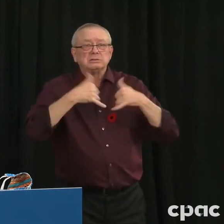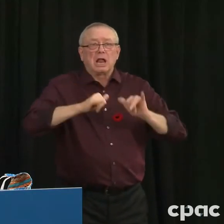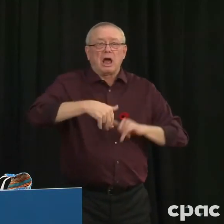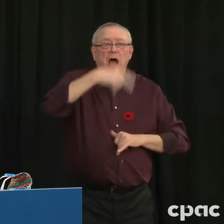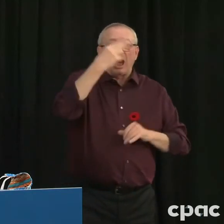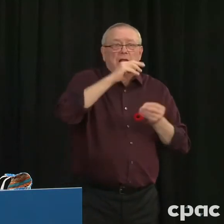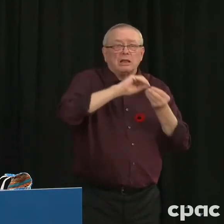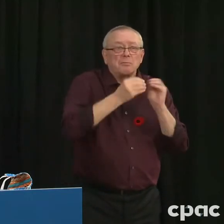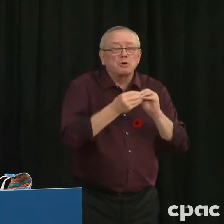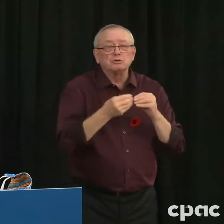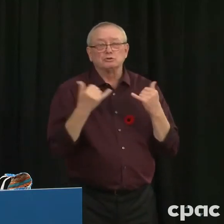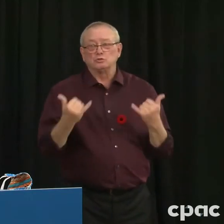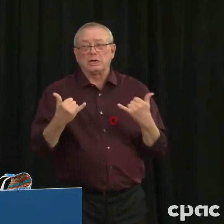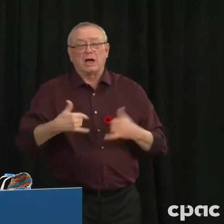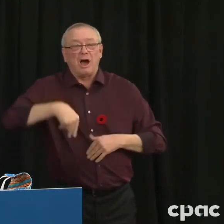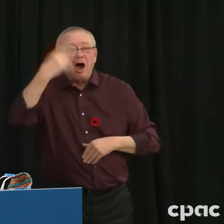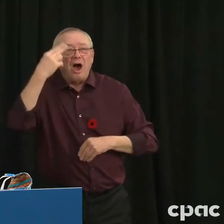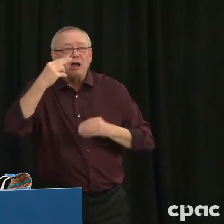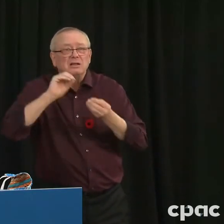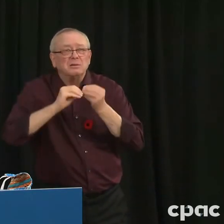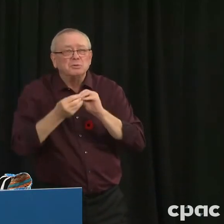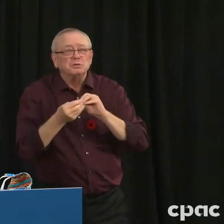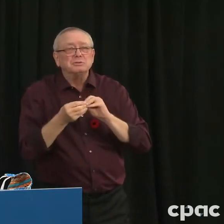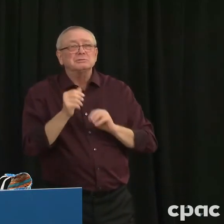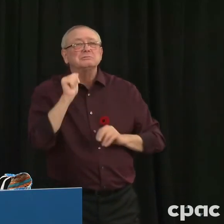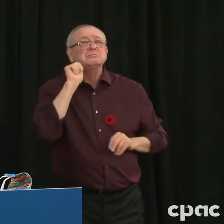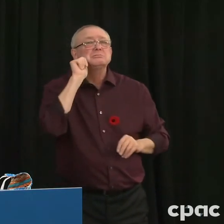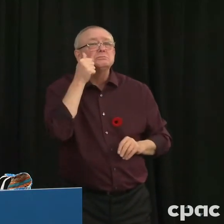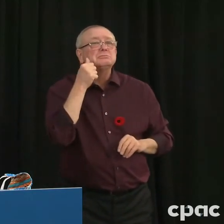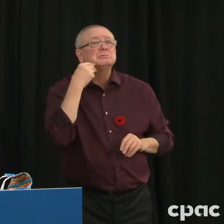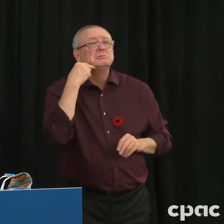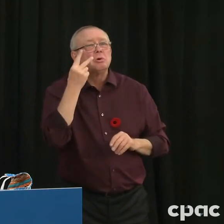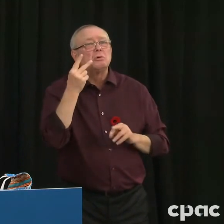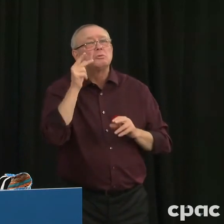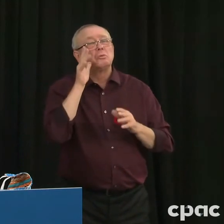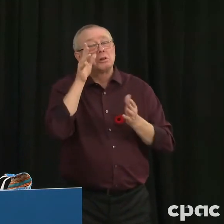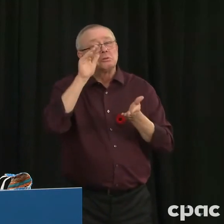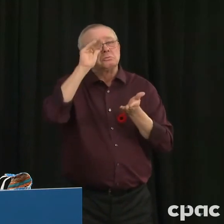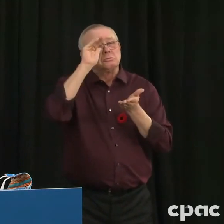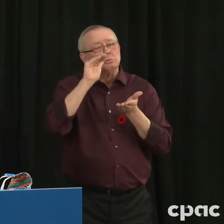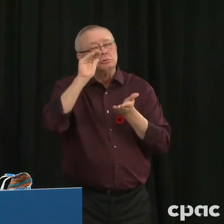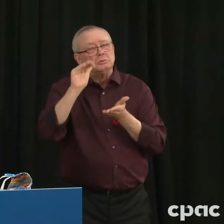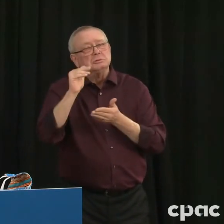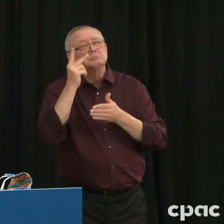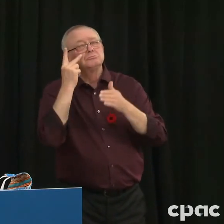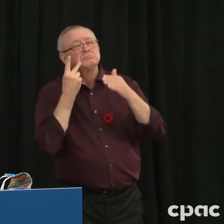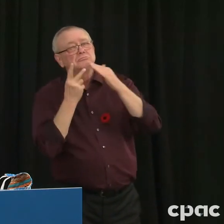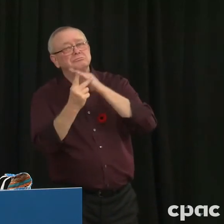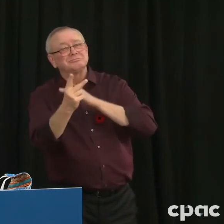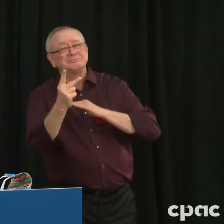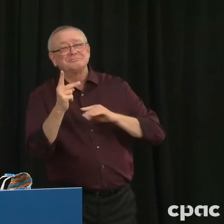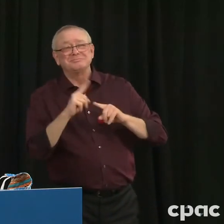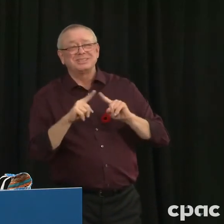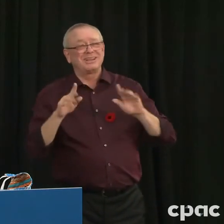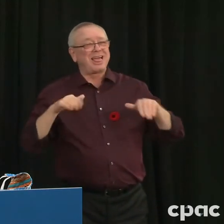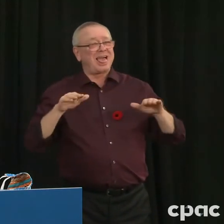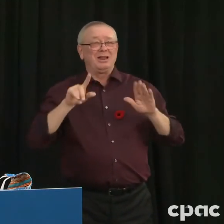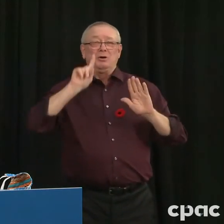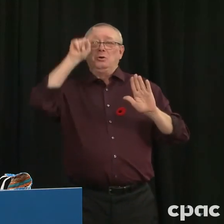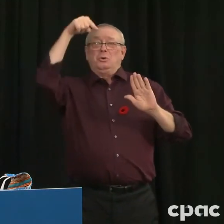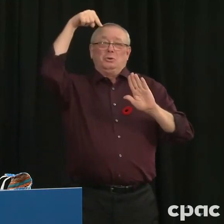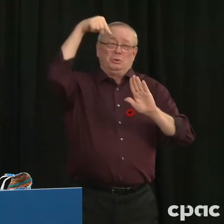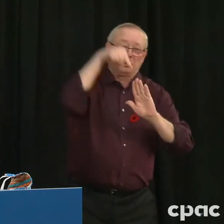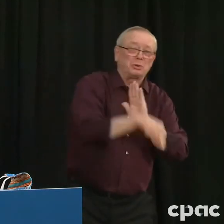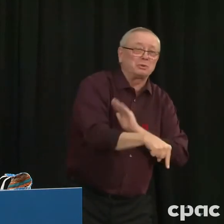some variation from day to day, and we have not yet turned the corner that we must turn. Cases continue to